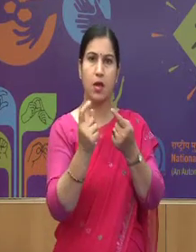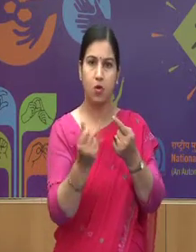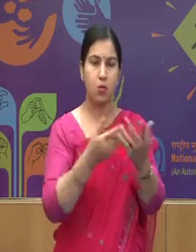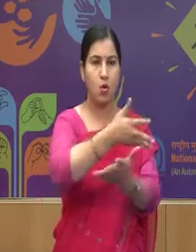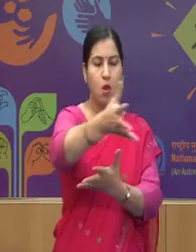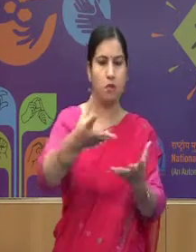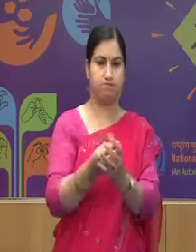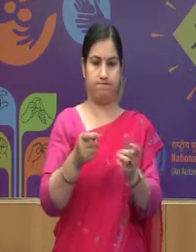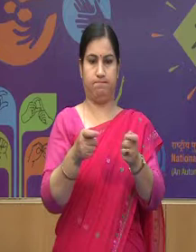country.